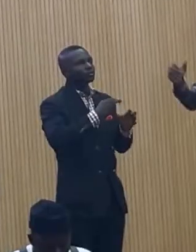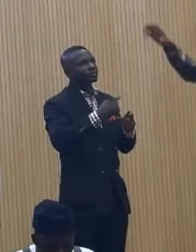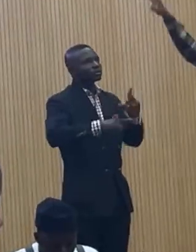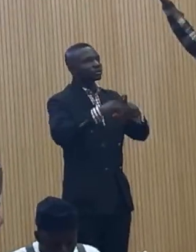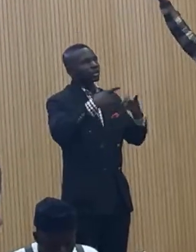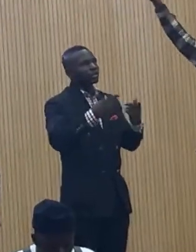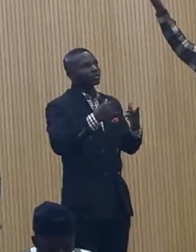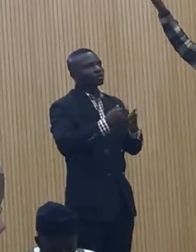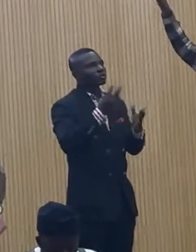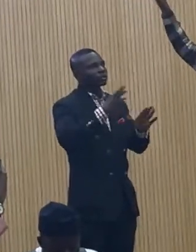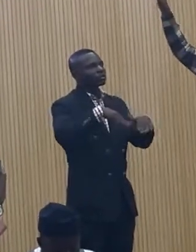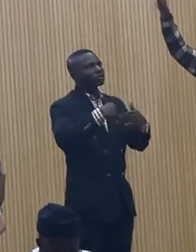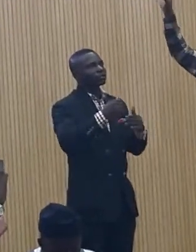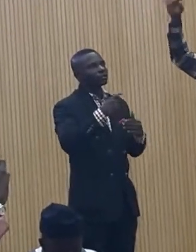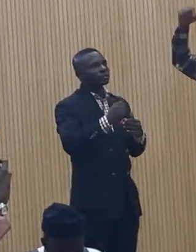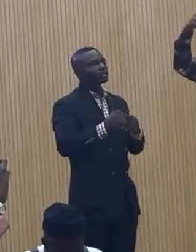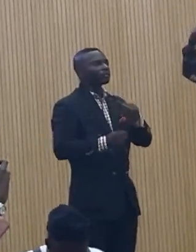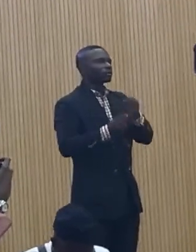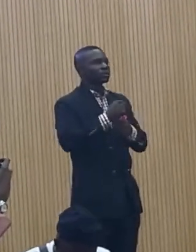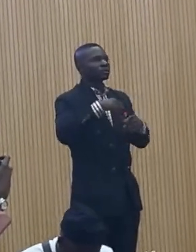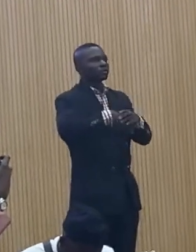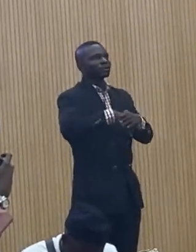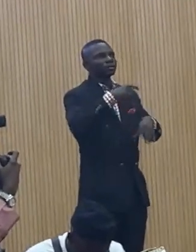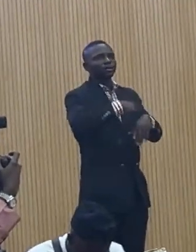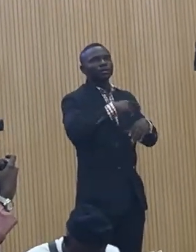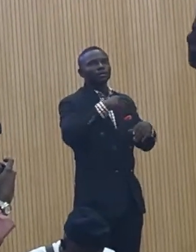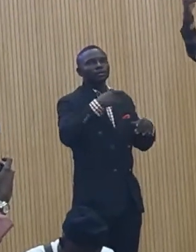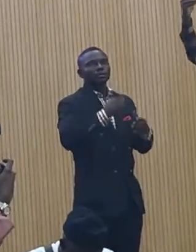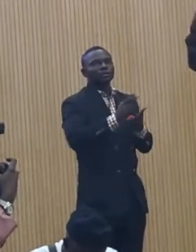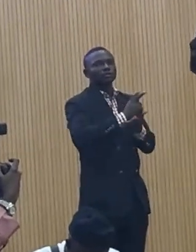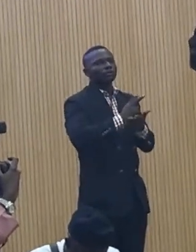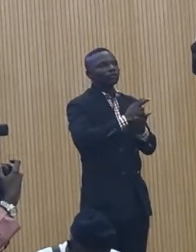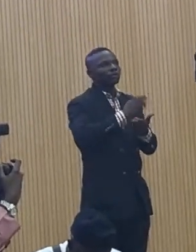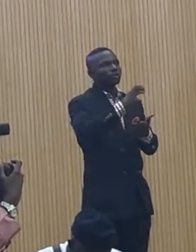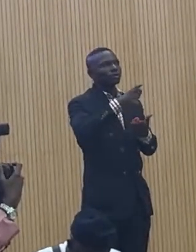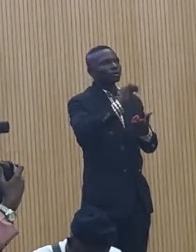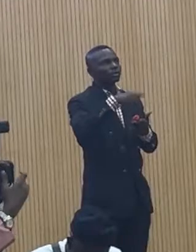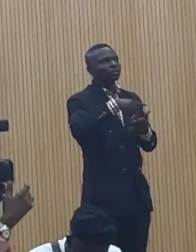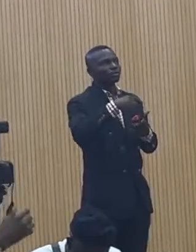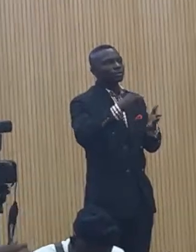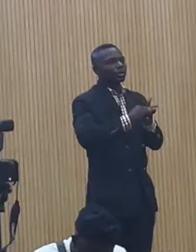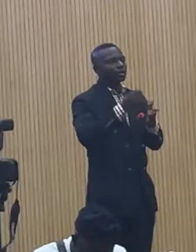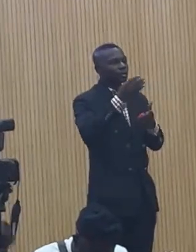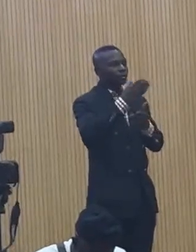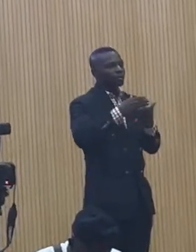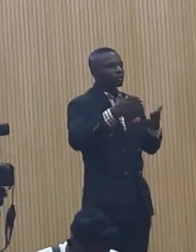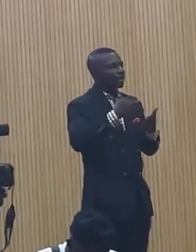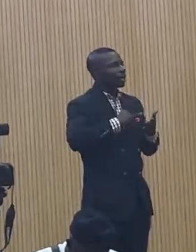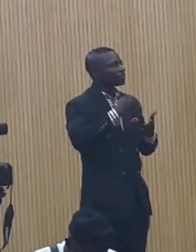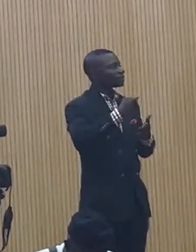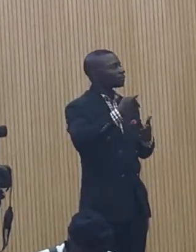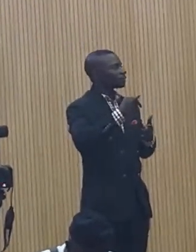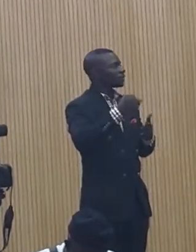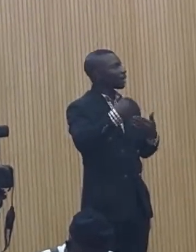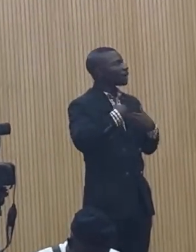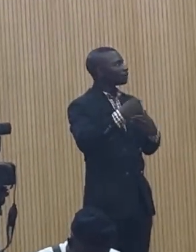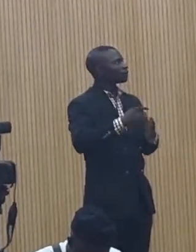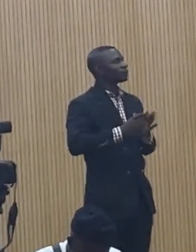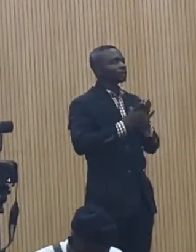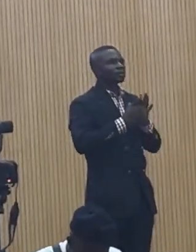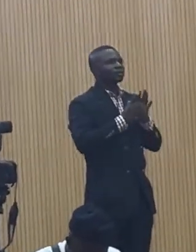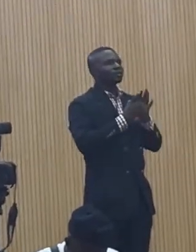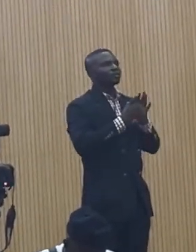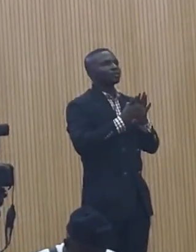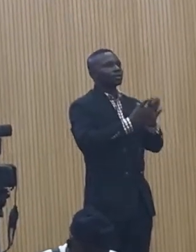sign language and it was giving a translation in real time. But it seems like in the video clip that part was not seen. I still have the demo file